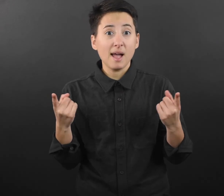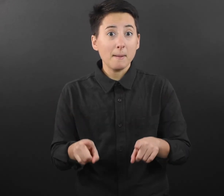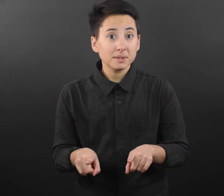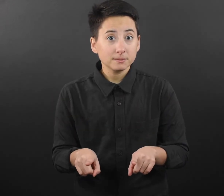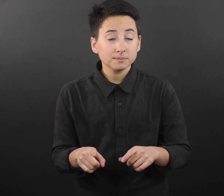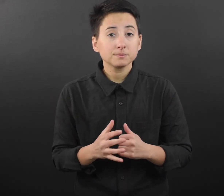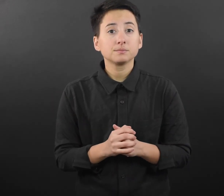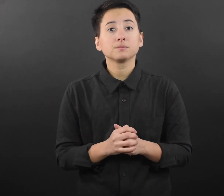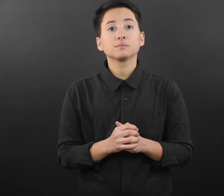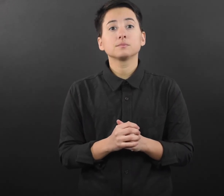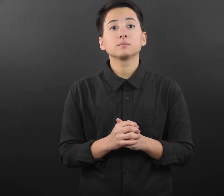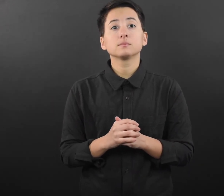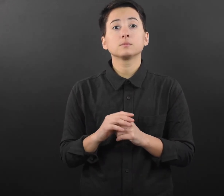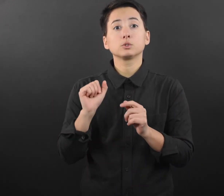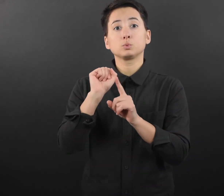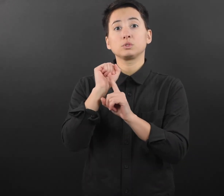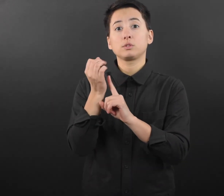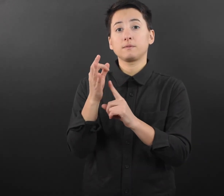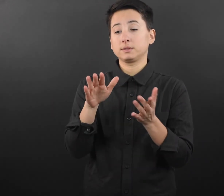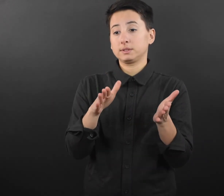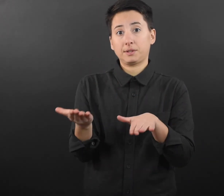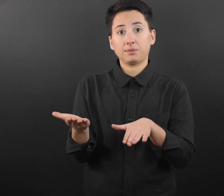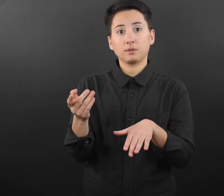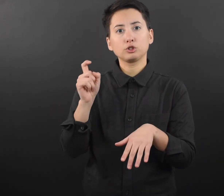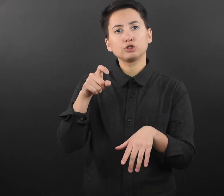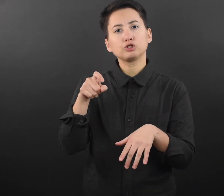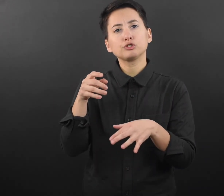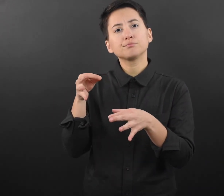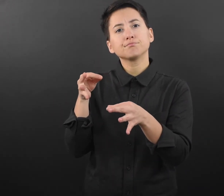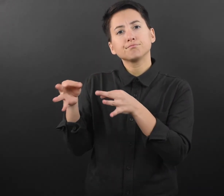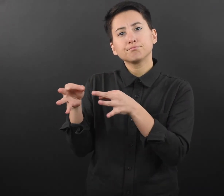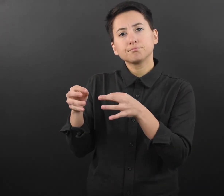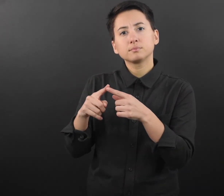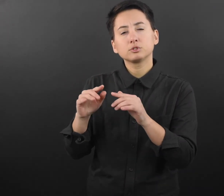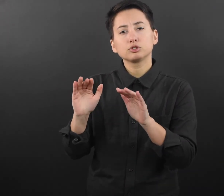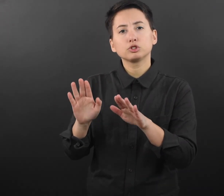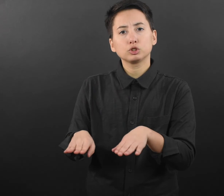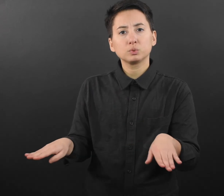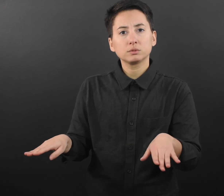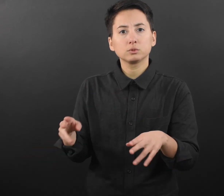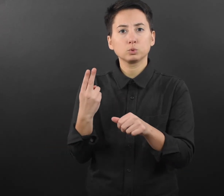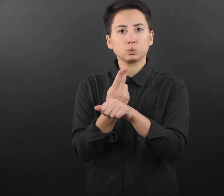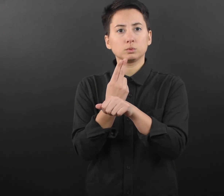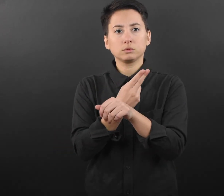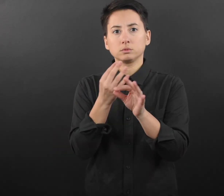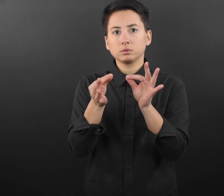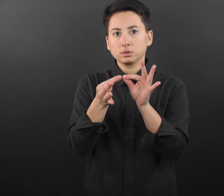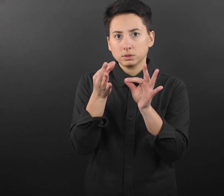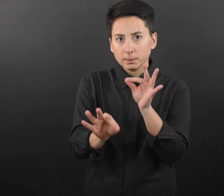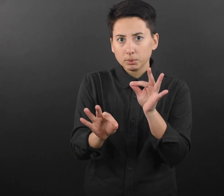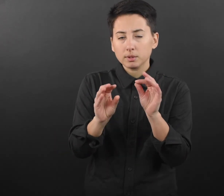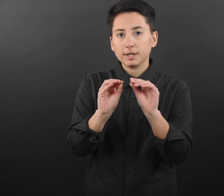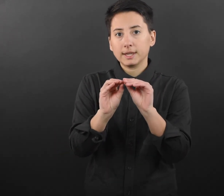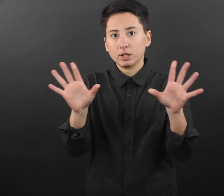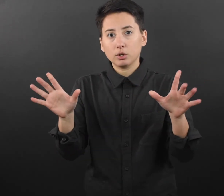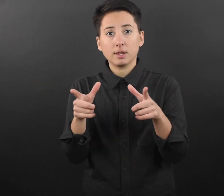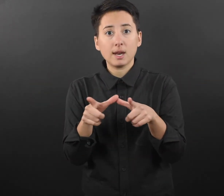If a death occurs, the circumstances of the death should be explained to